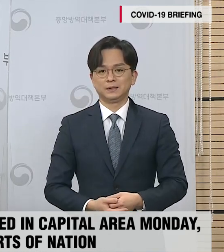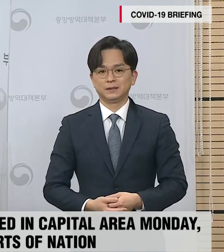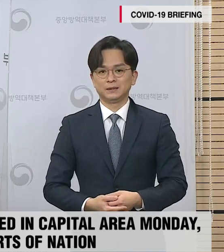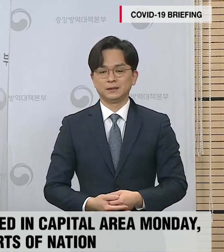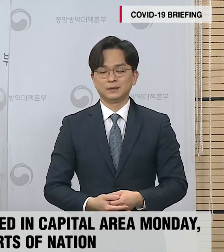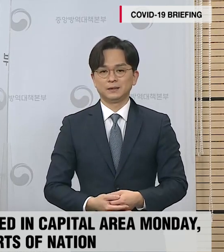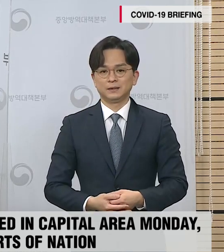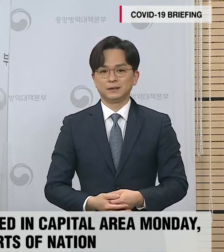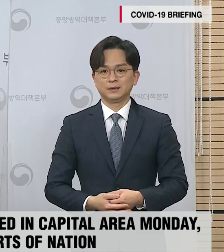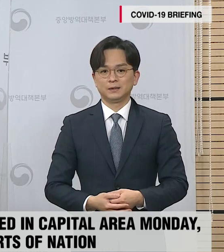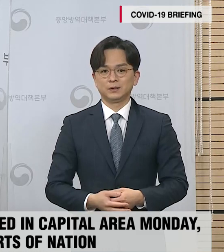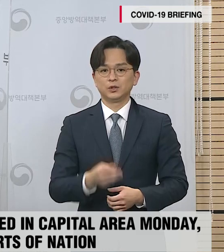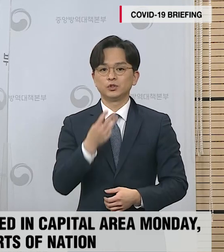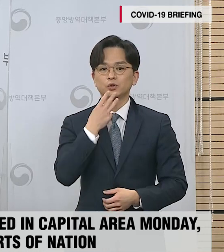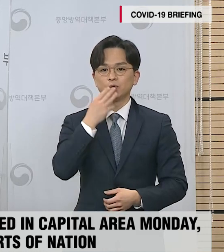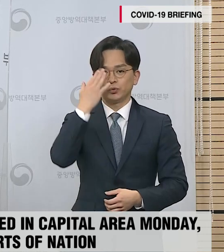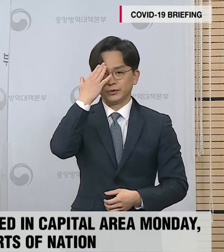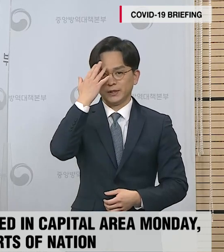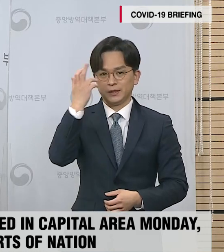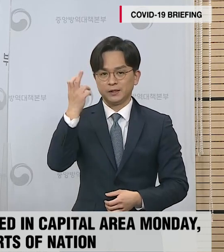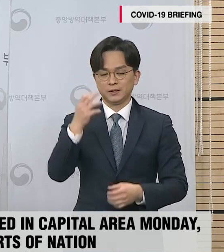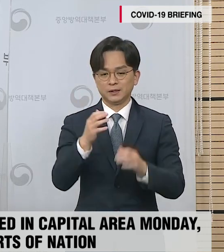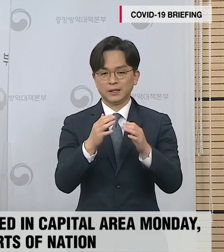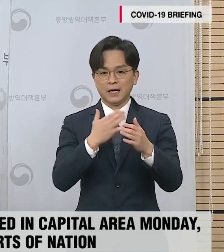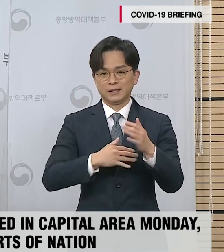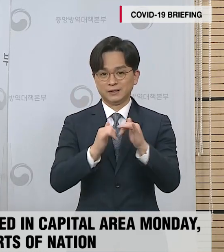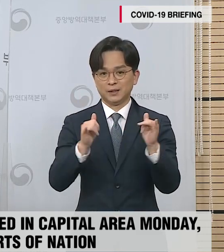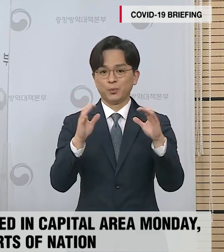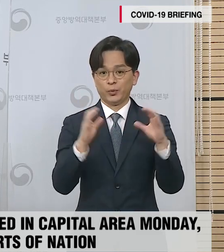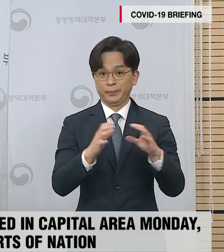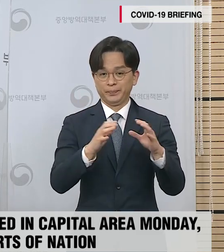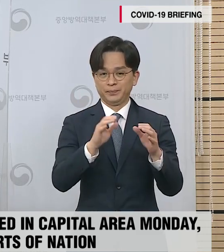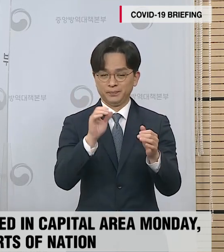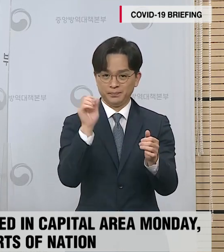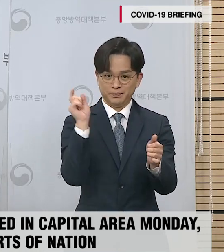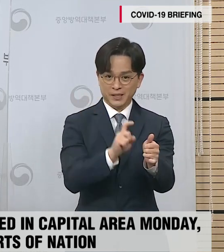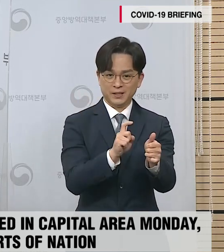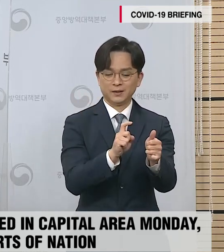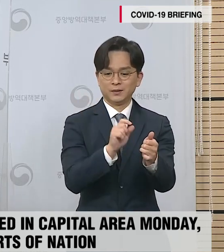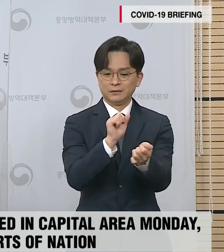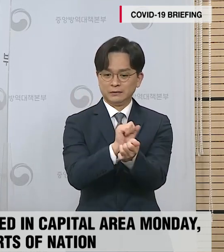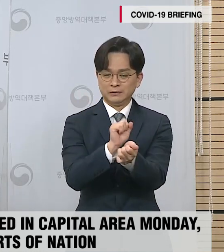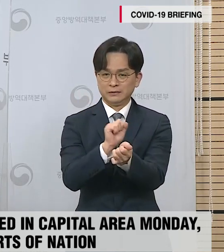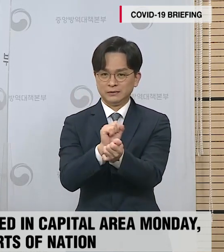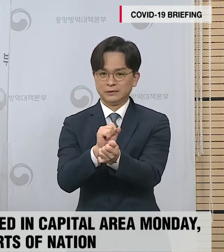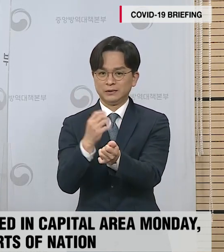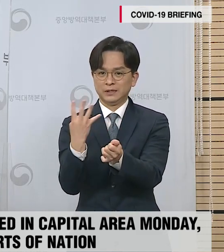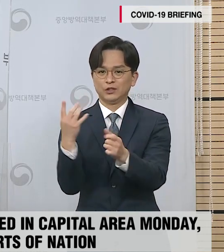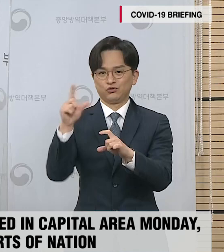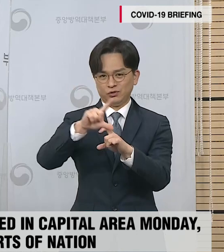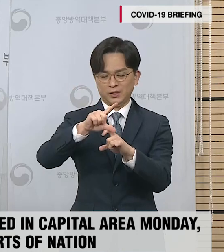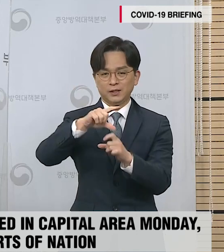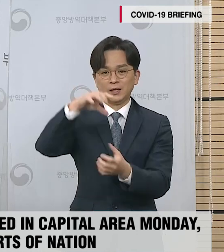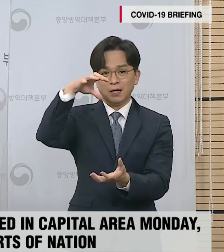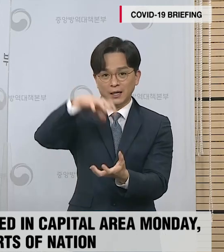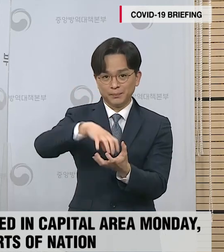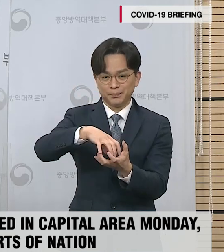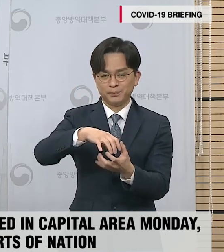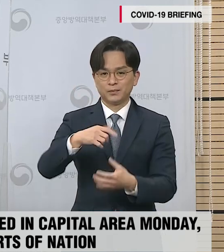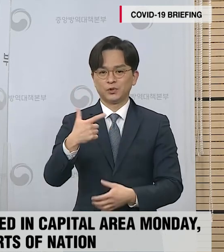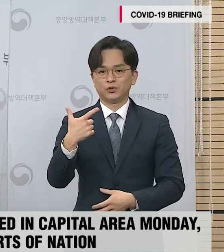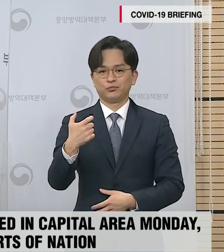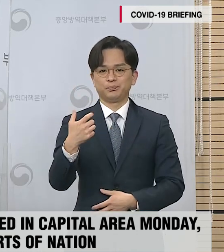of 42 have been confirmed to date. And in Seoul's Yongsan-gu district, in relation to a friends gathering, we have 4